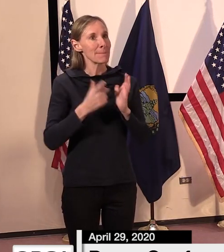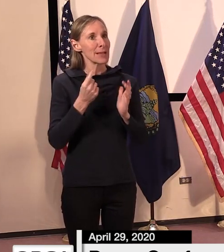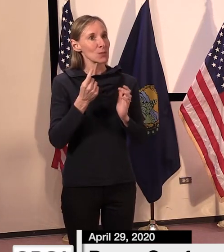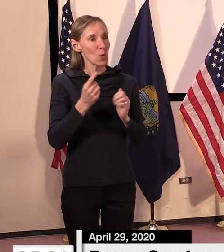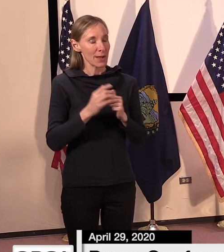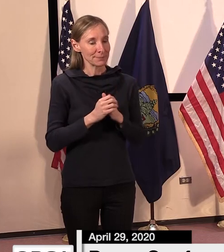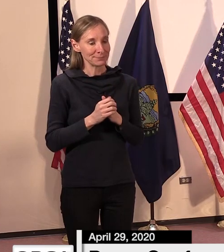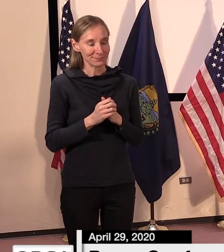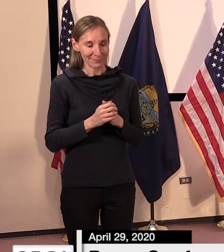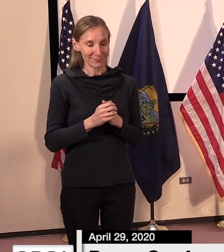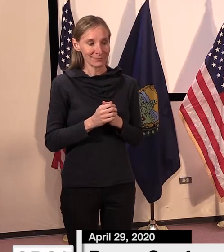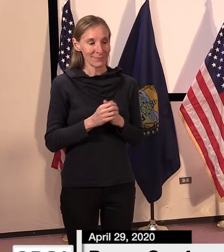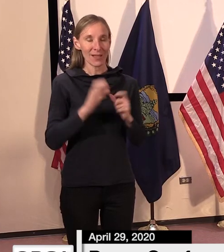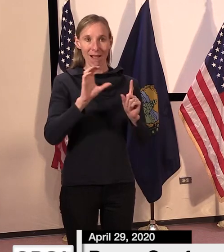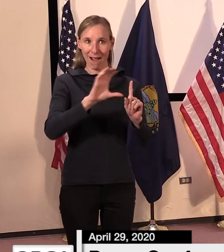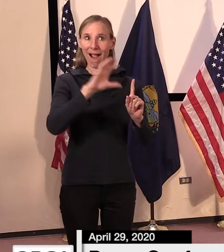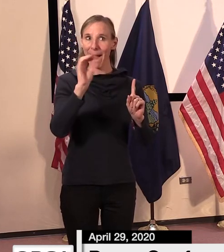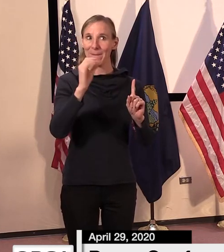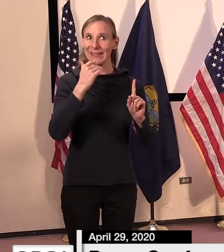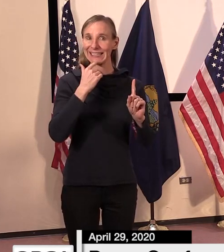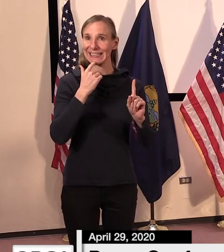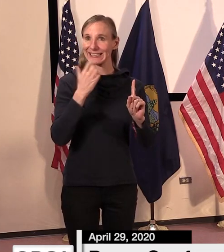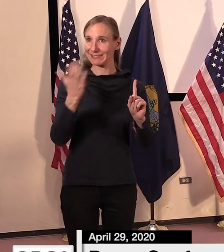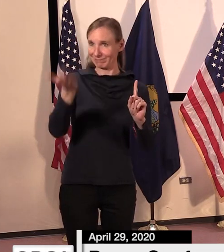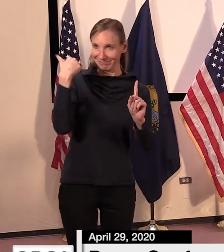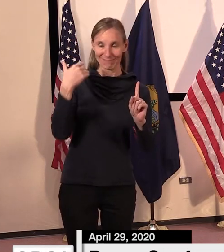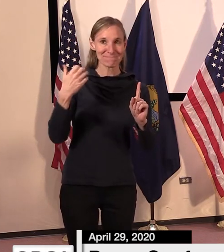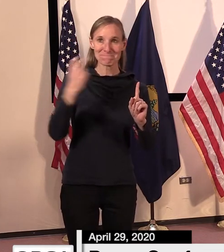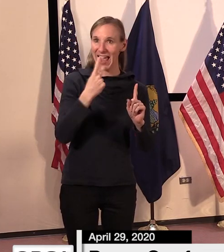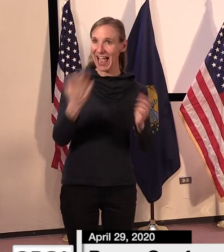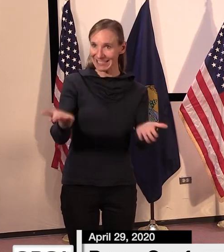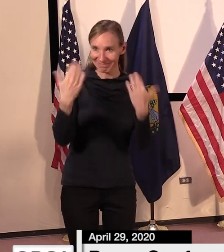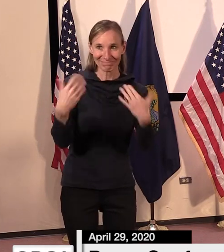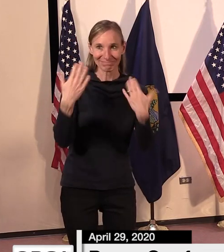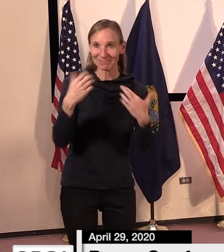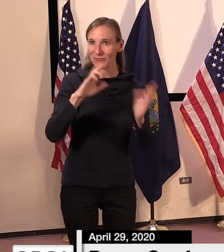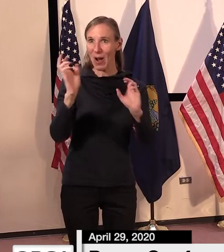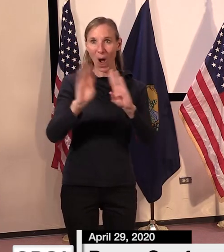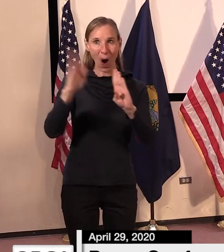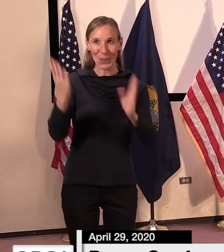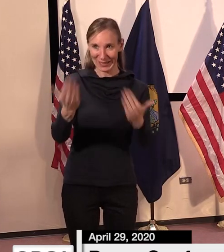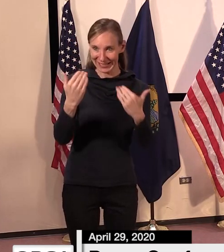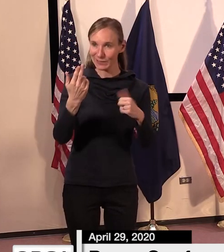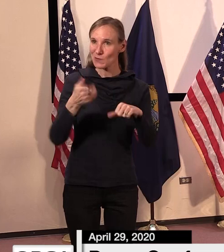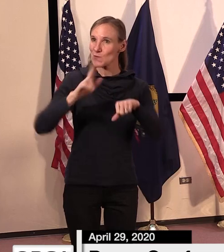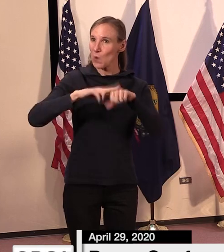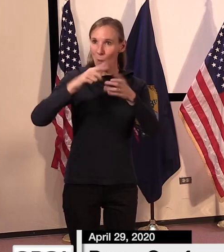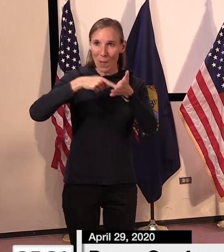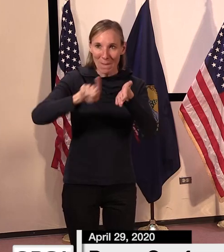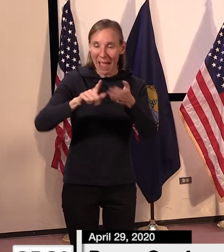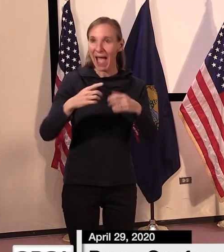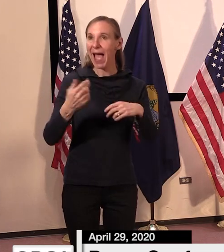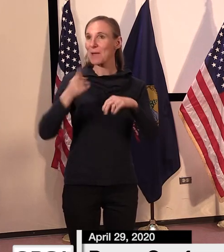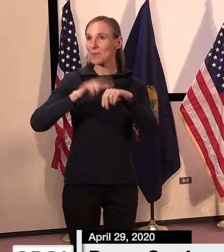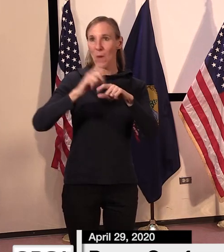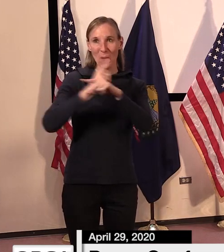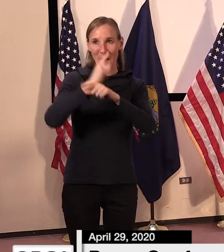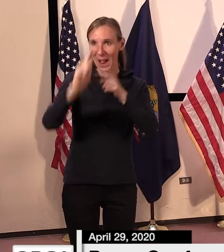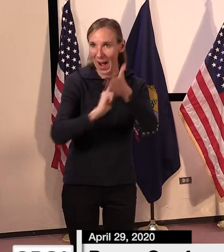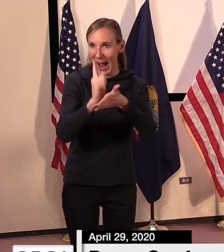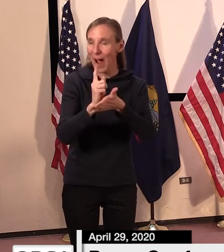where an employer has offered an employee the ability to come back to work at their normal pay and their normal